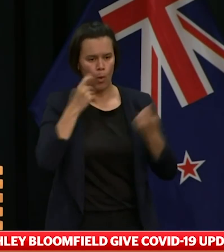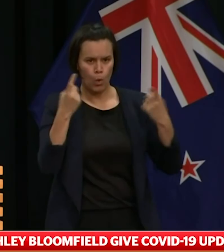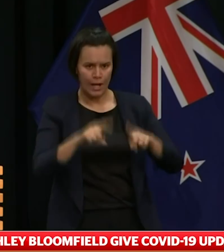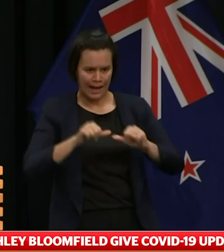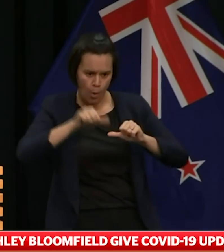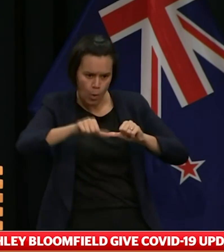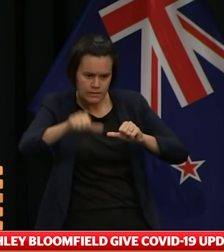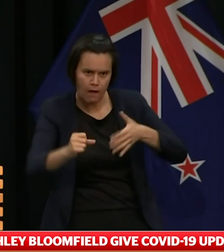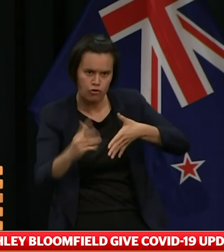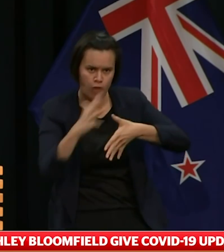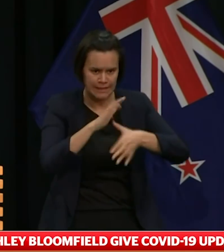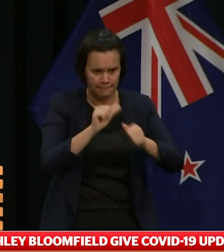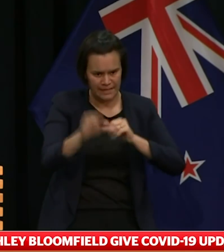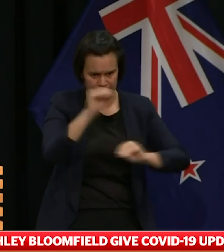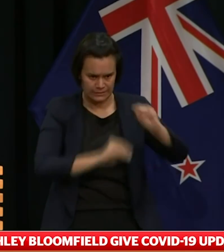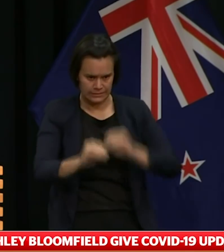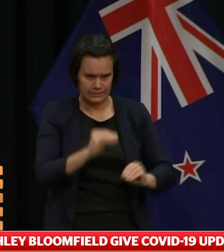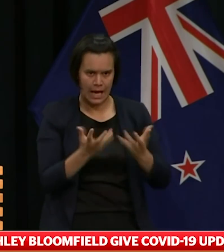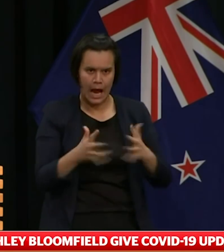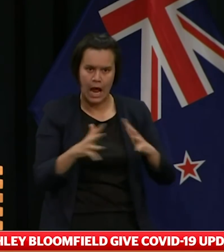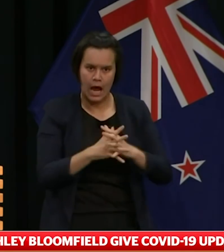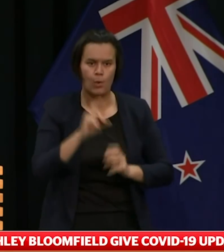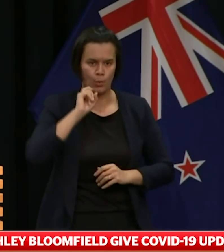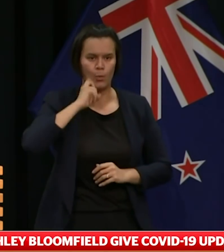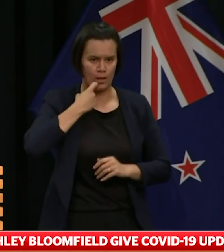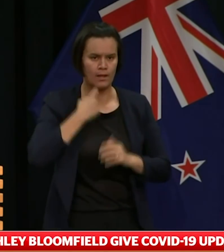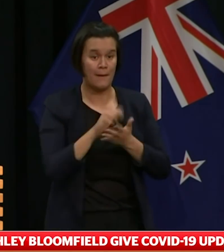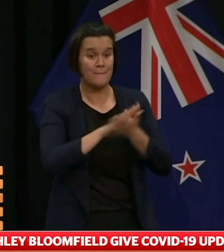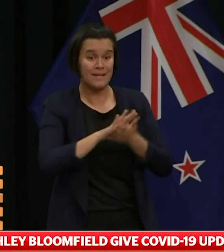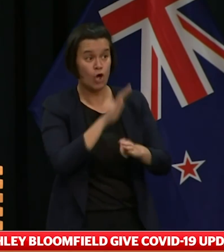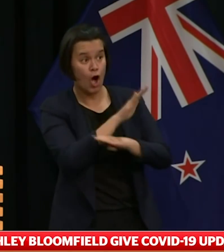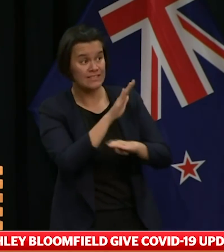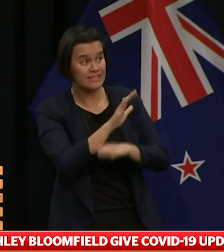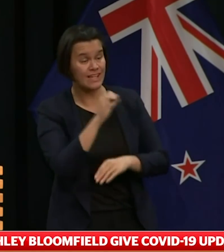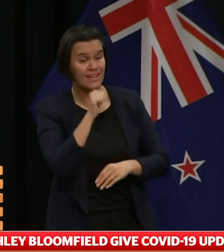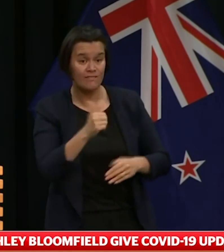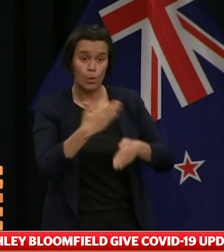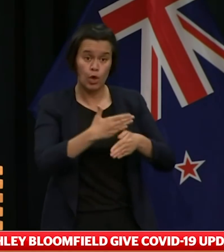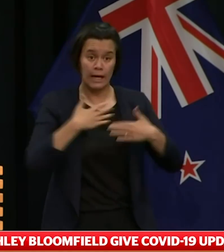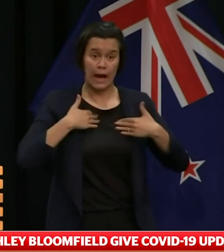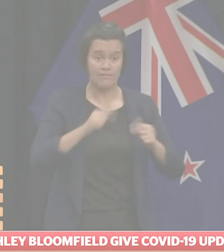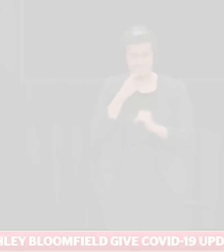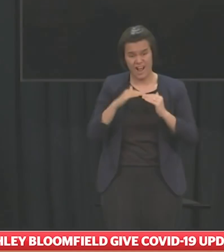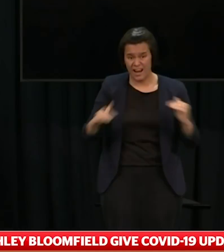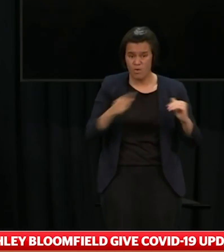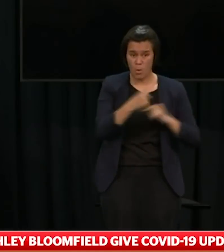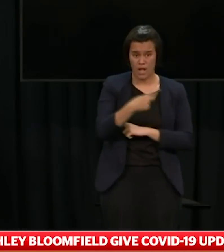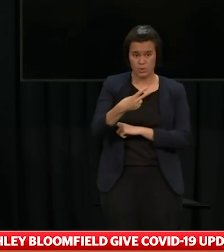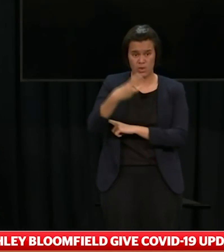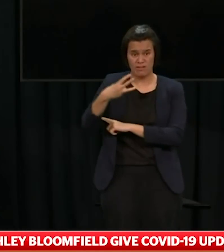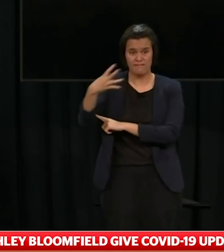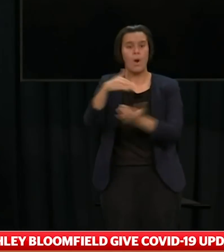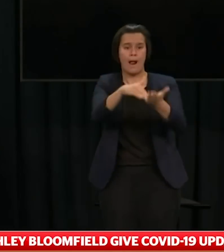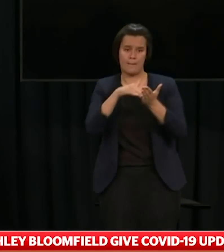so that we can help fill some of those critical roles and improve and reduce some of the pressure on the health system. You can